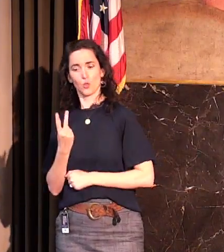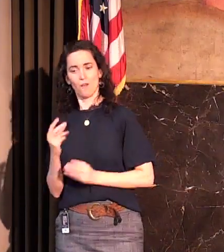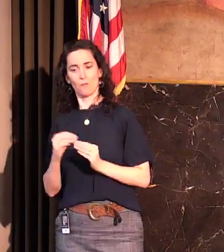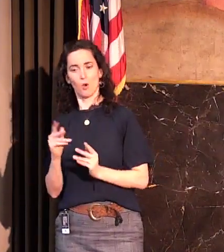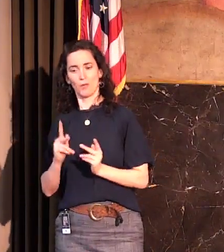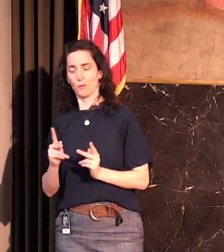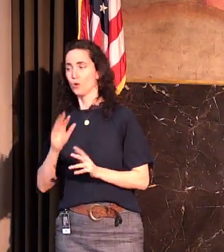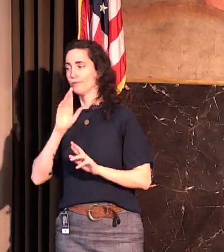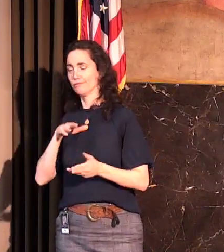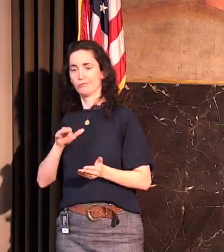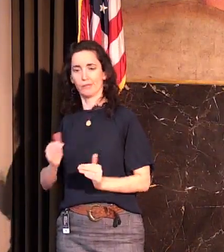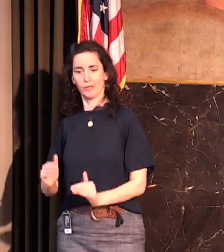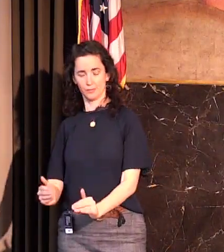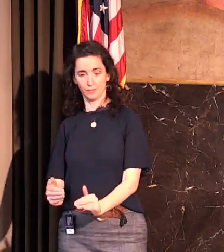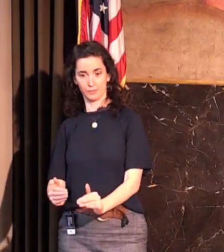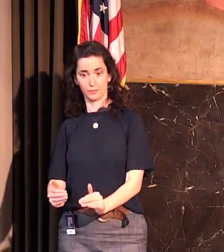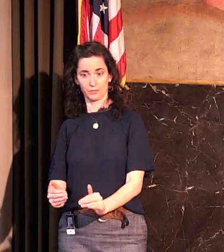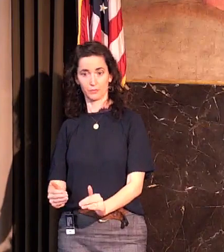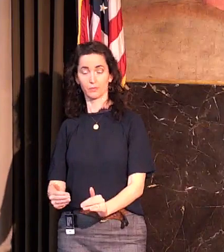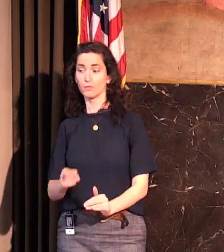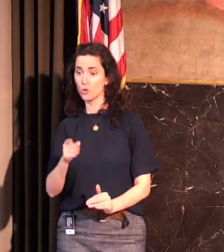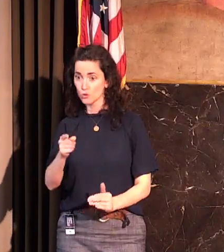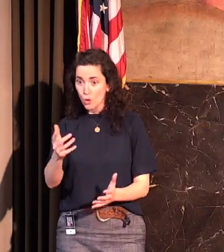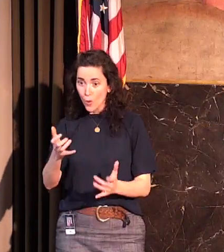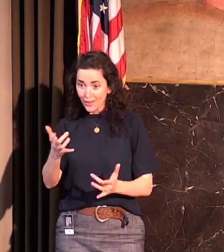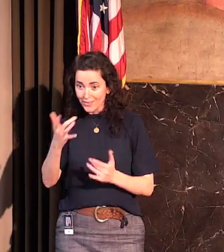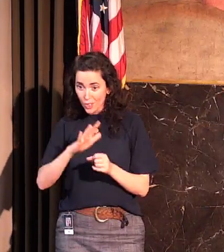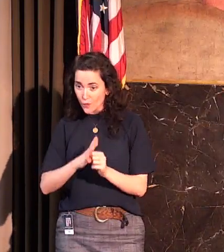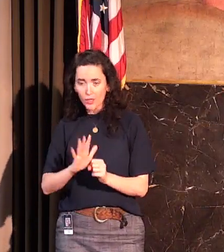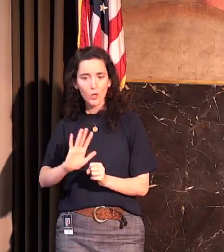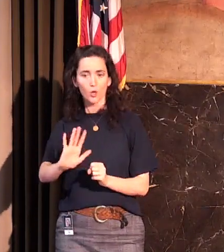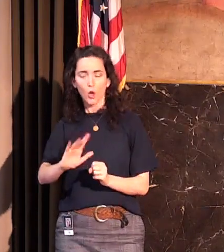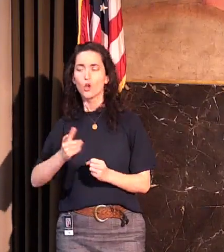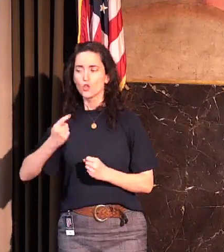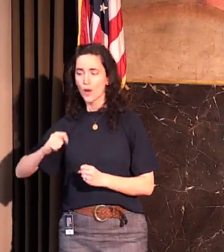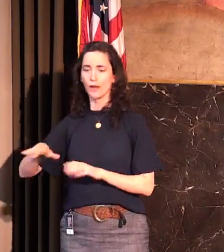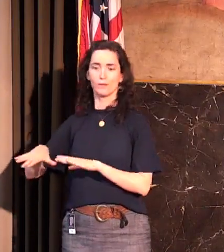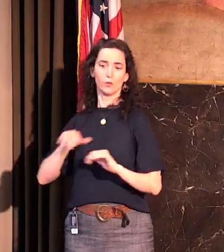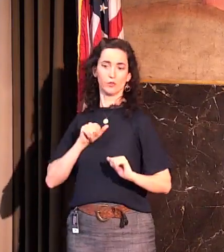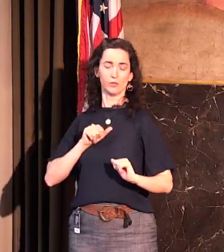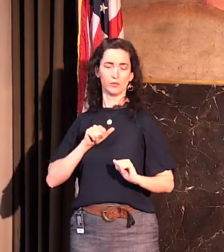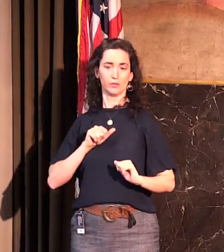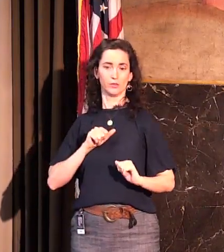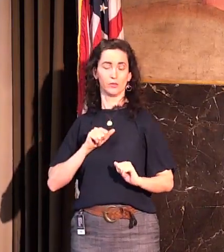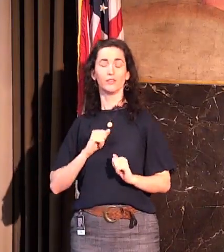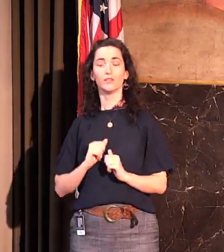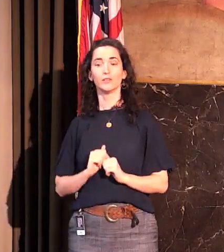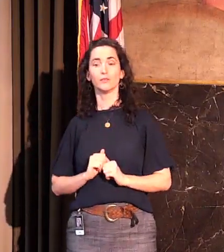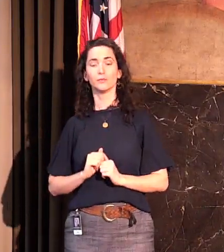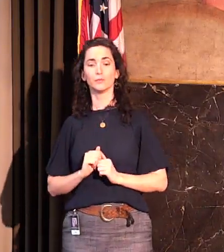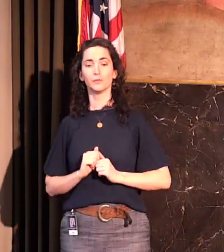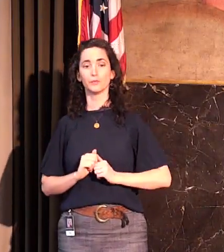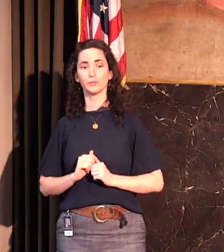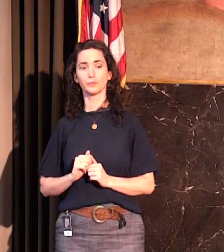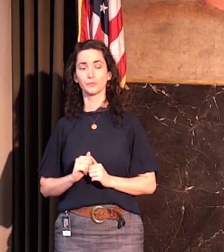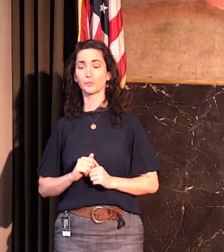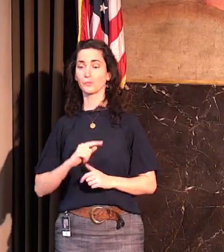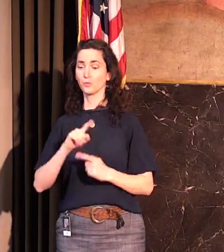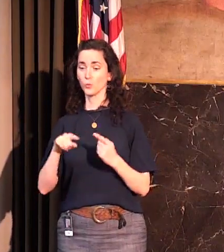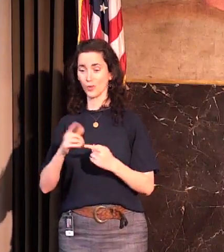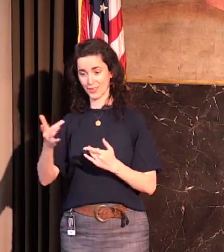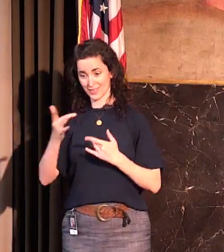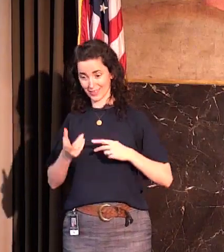today. You do not want COVID if you can avoid it. When we surge, we have